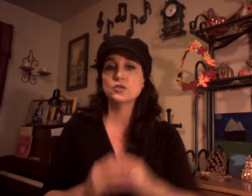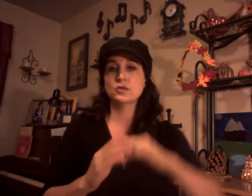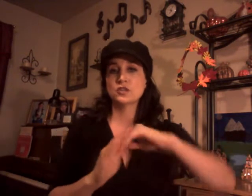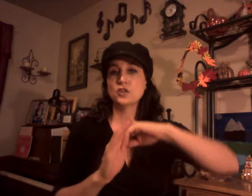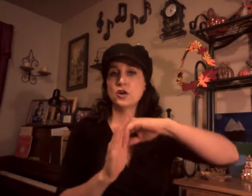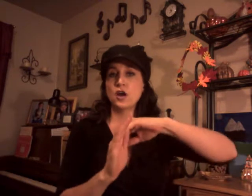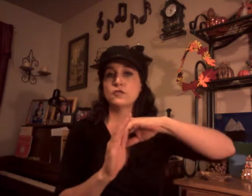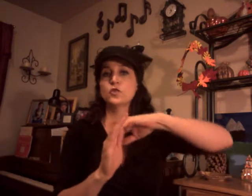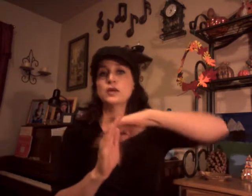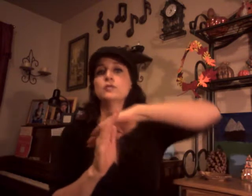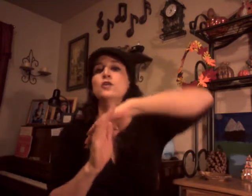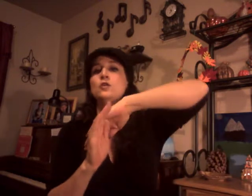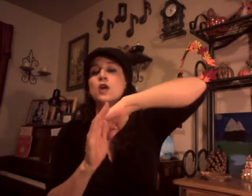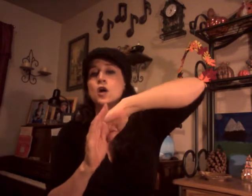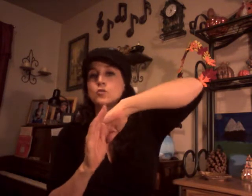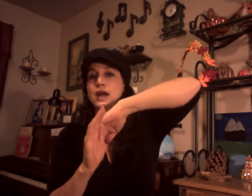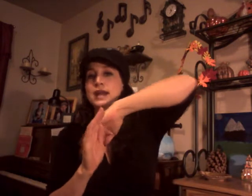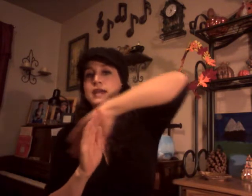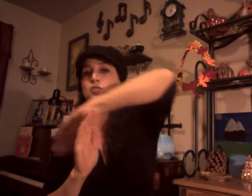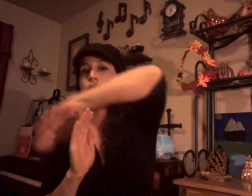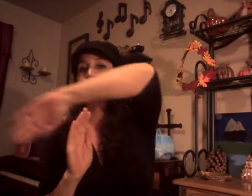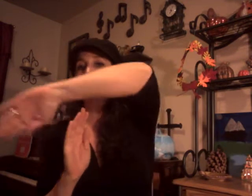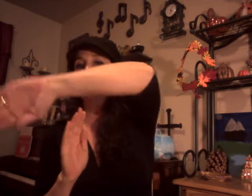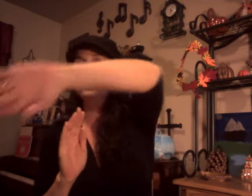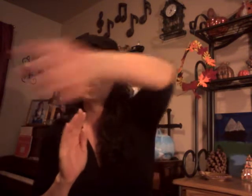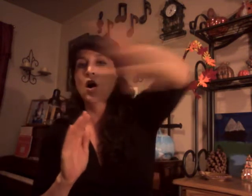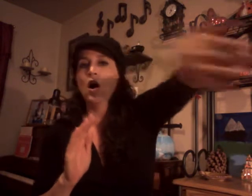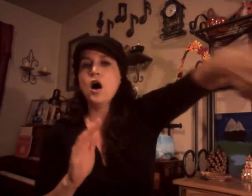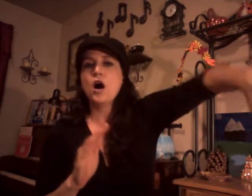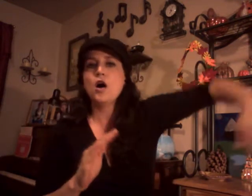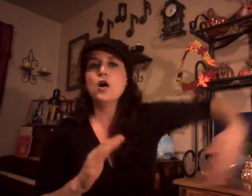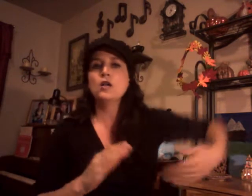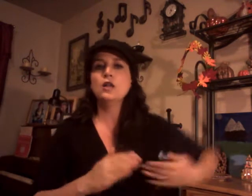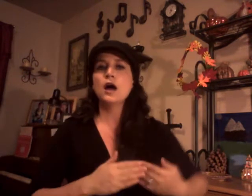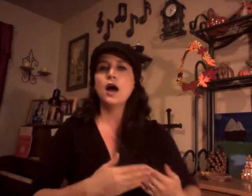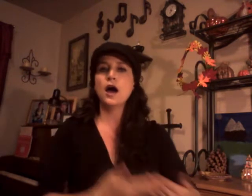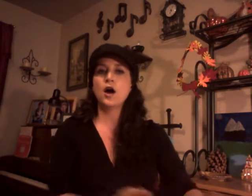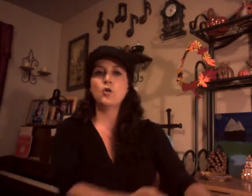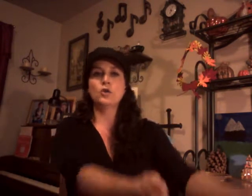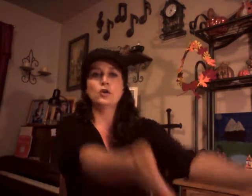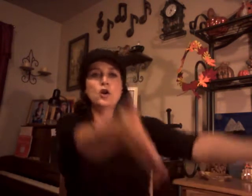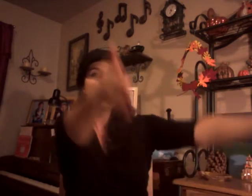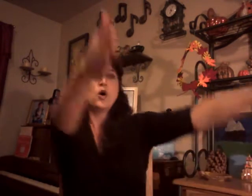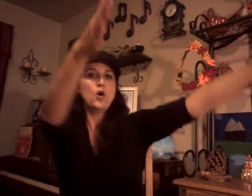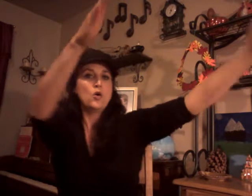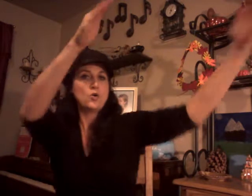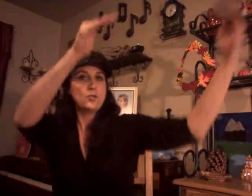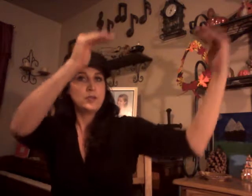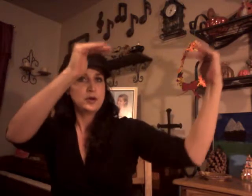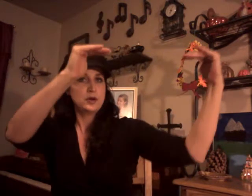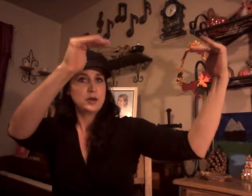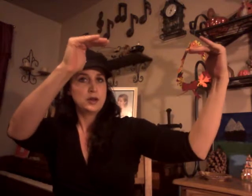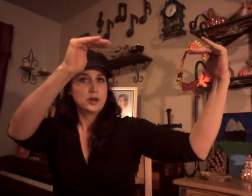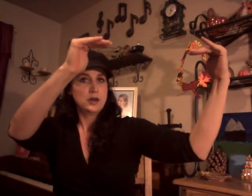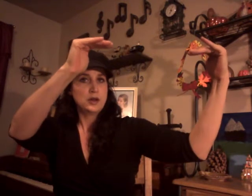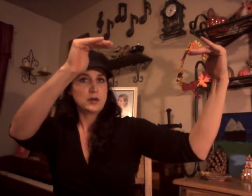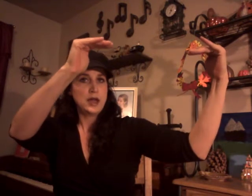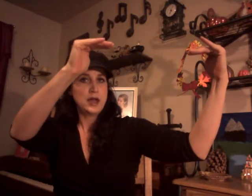we're going to start off going with our right hand around our left. All our hope,